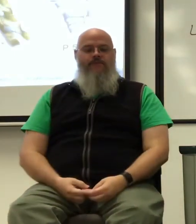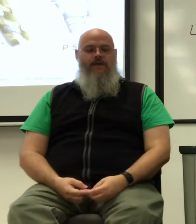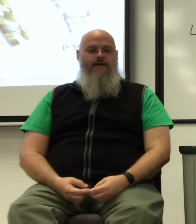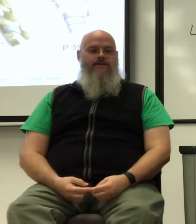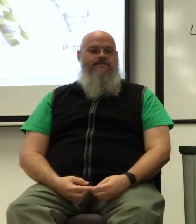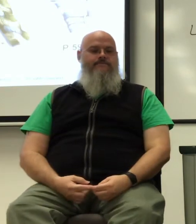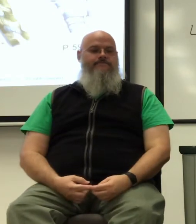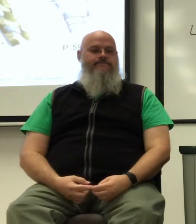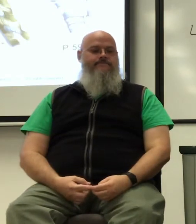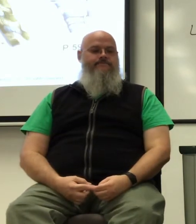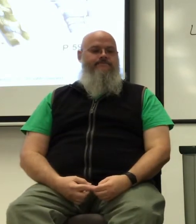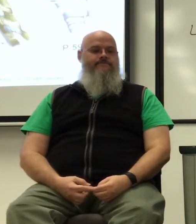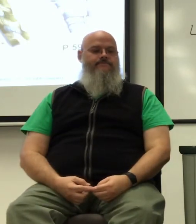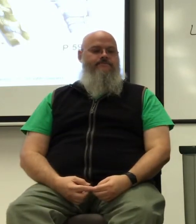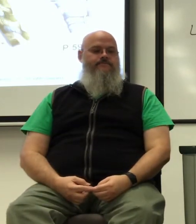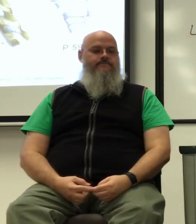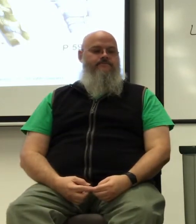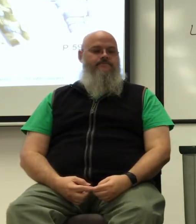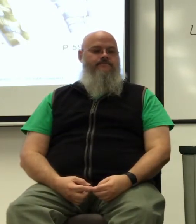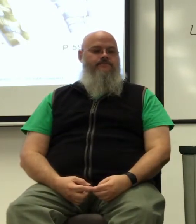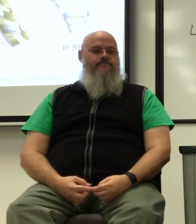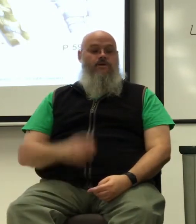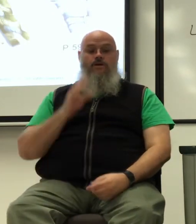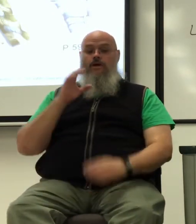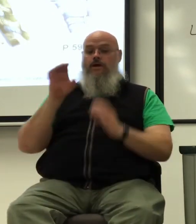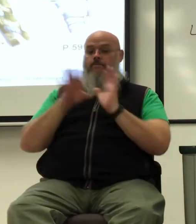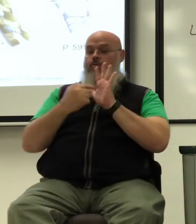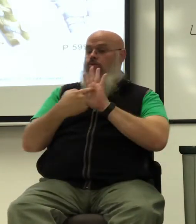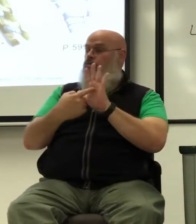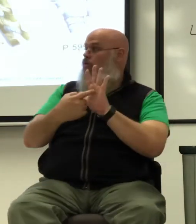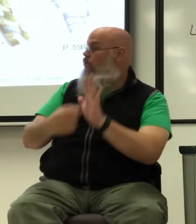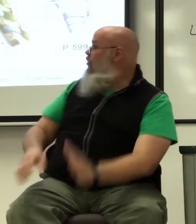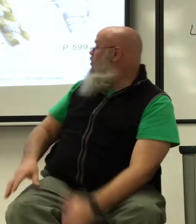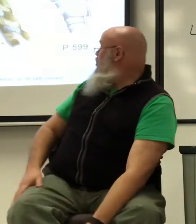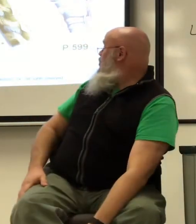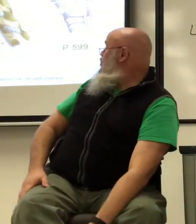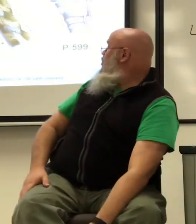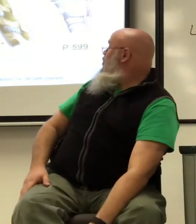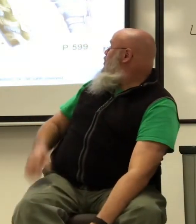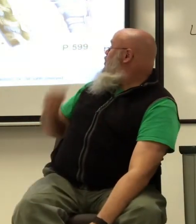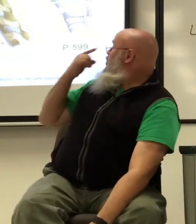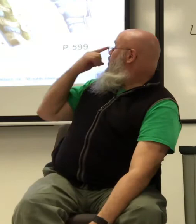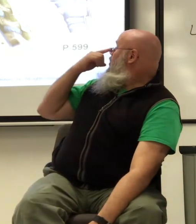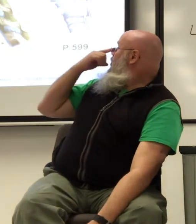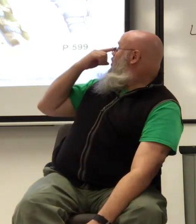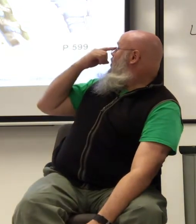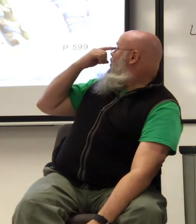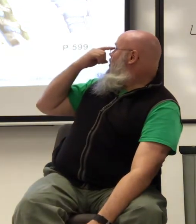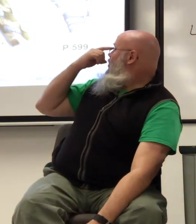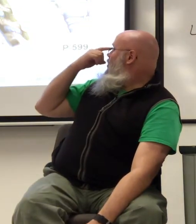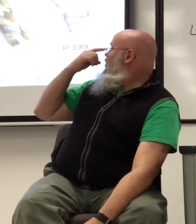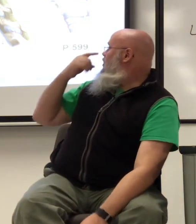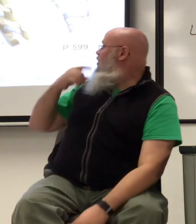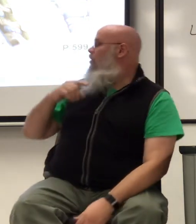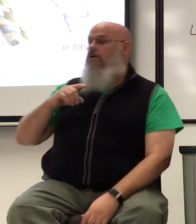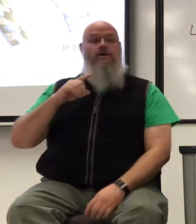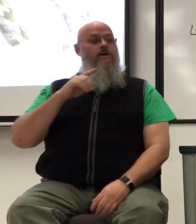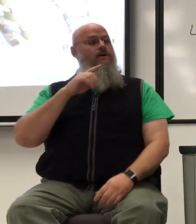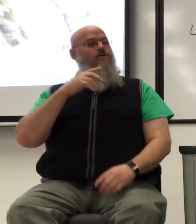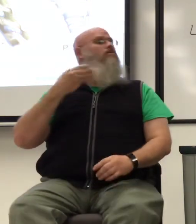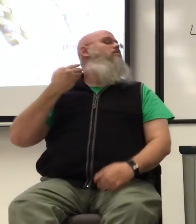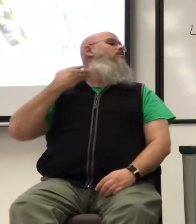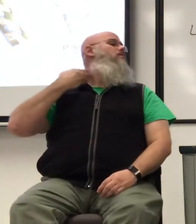So I'm going to move on. All right, so this picture, it shows a sectional view of the neck and just the larynx behind